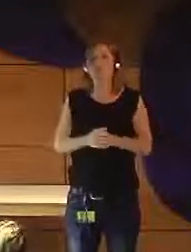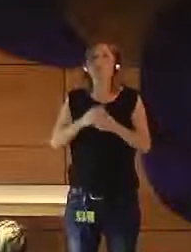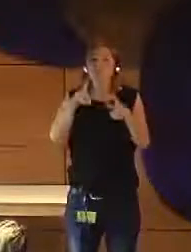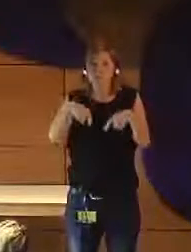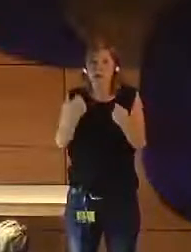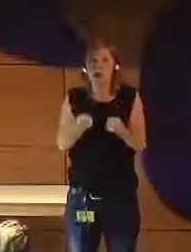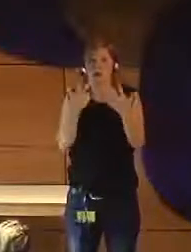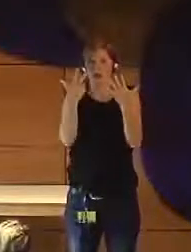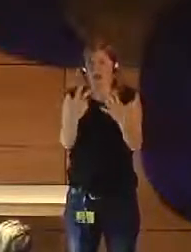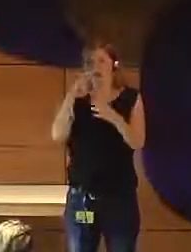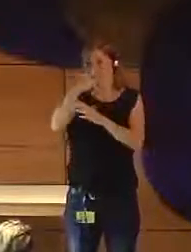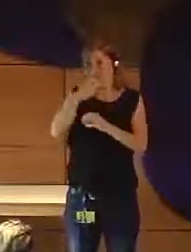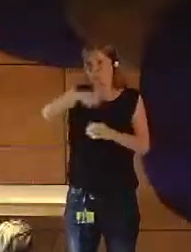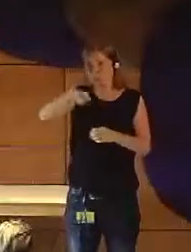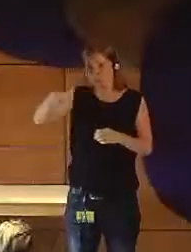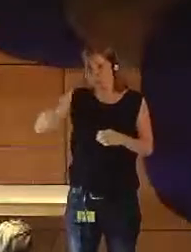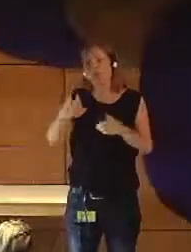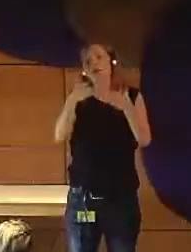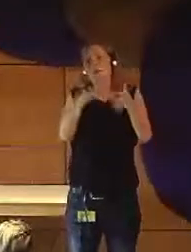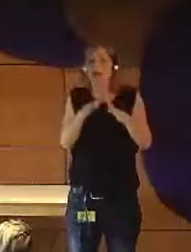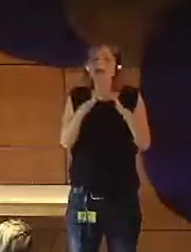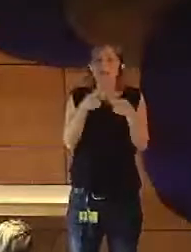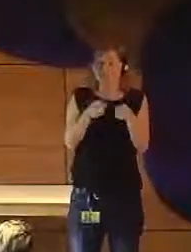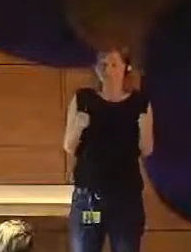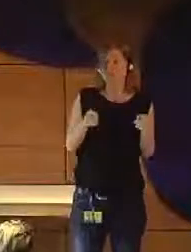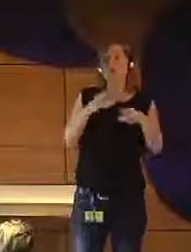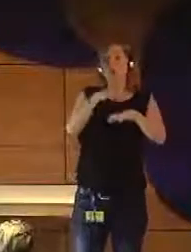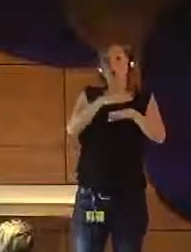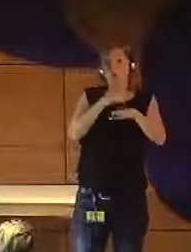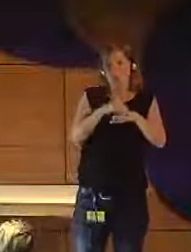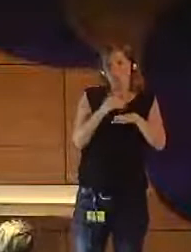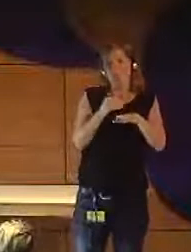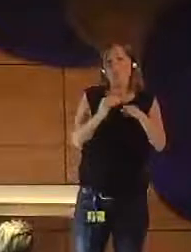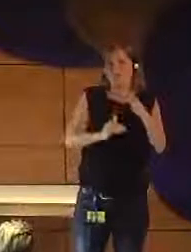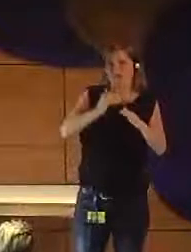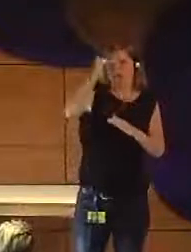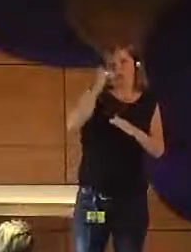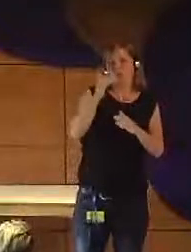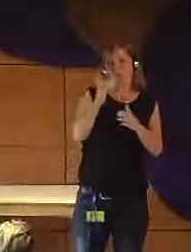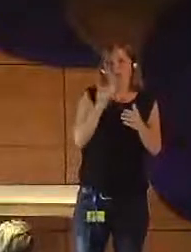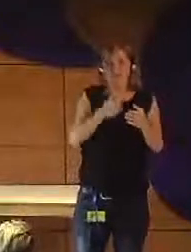Some had growth hormone. So they compared their bone. Remember, the problem with bone